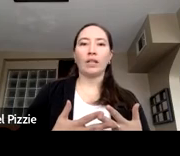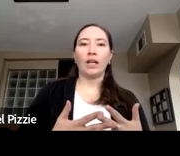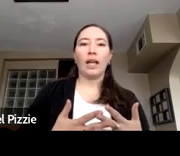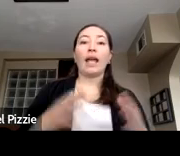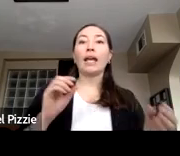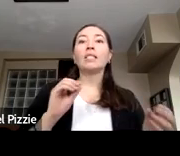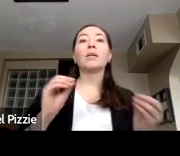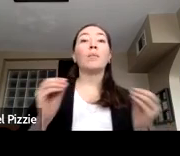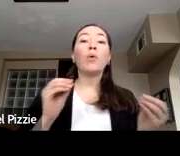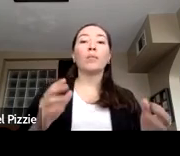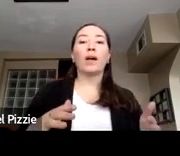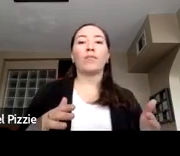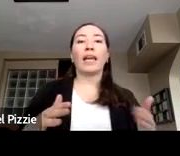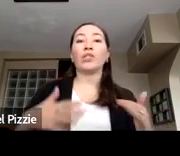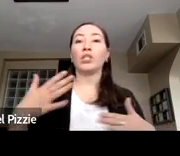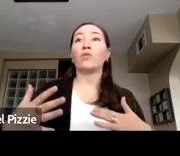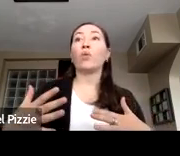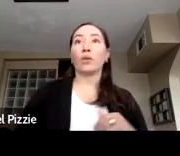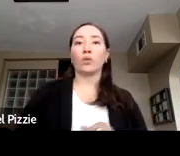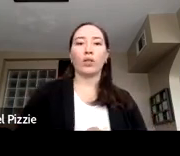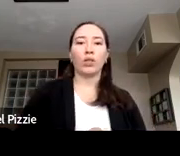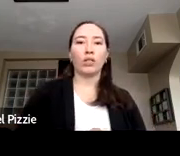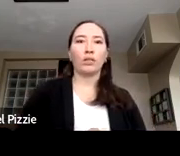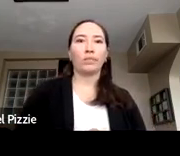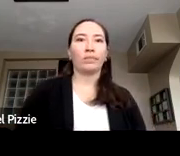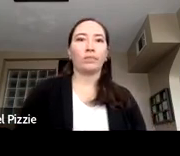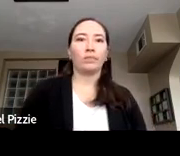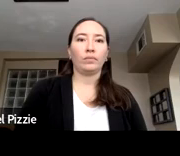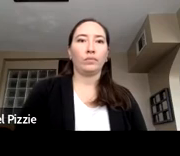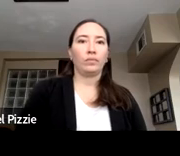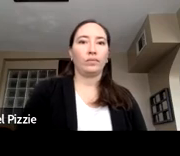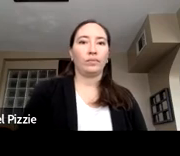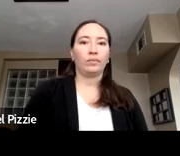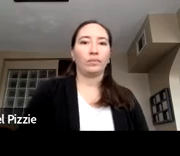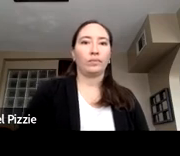create, and some important modifications for those questions.